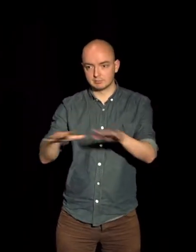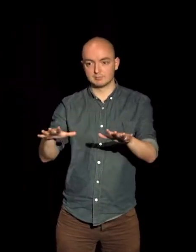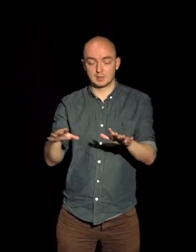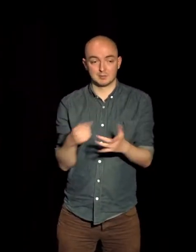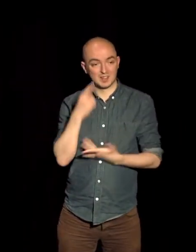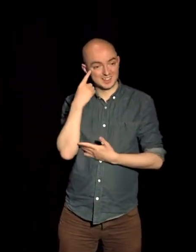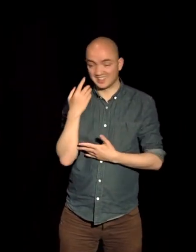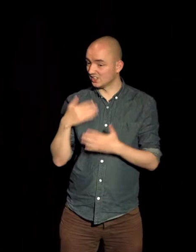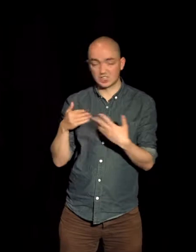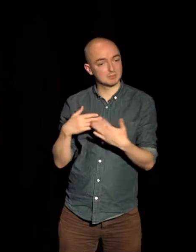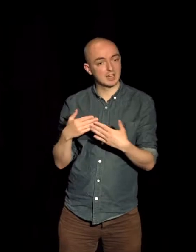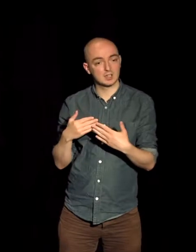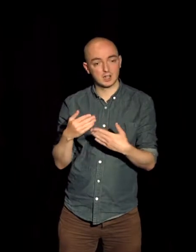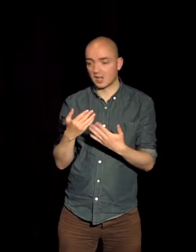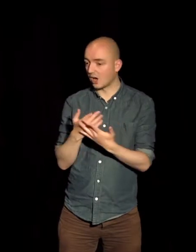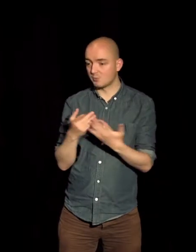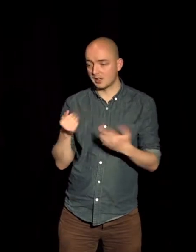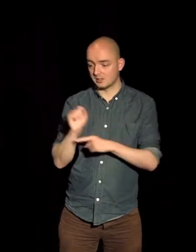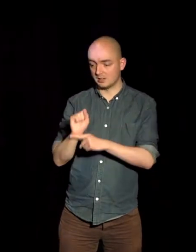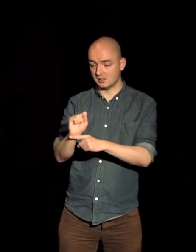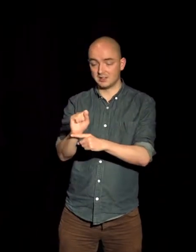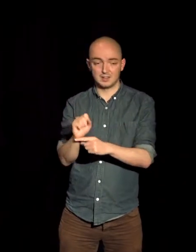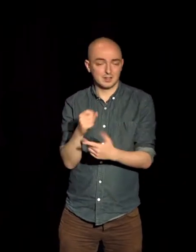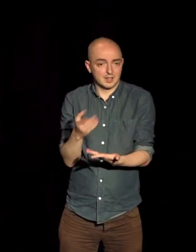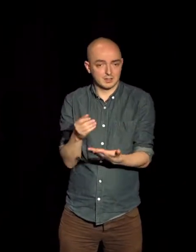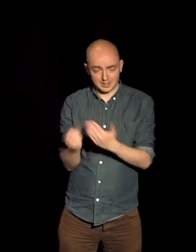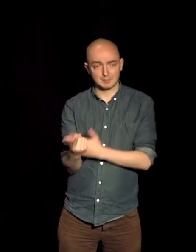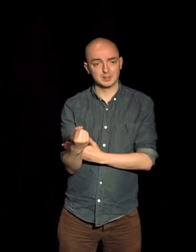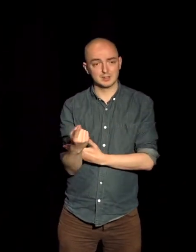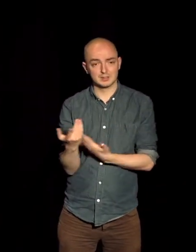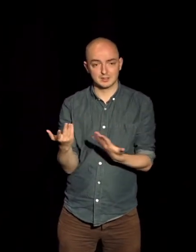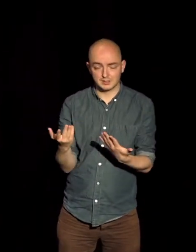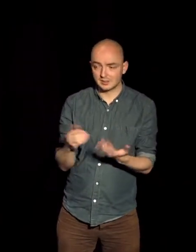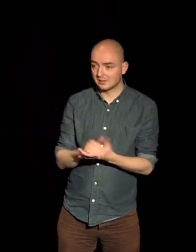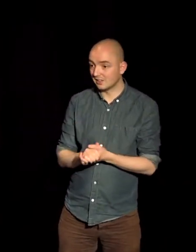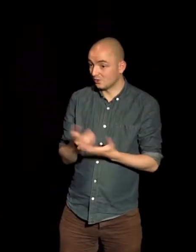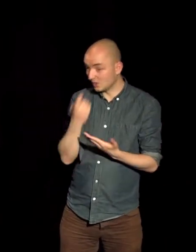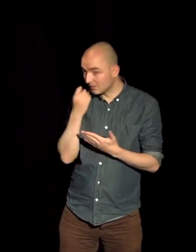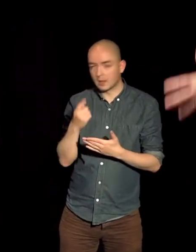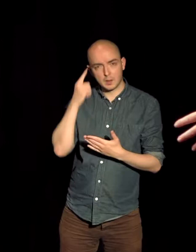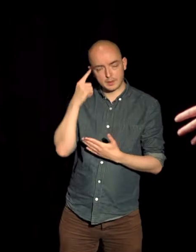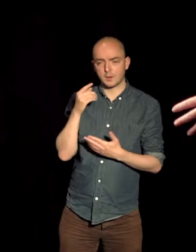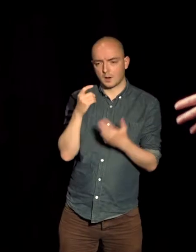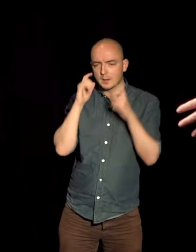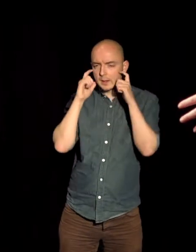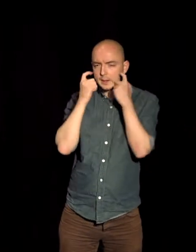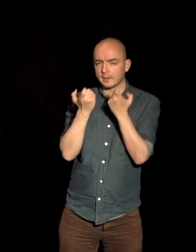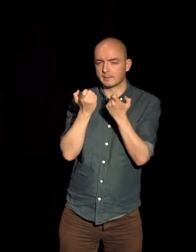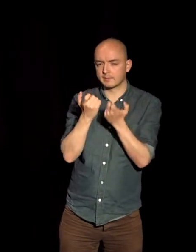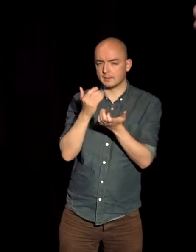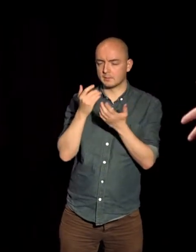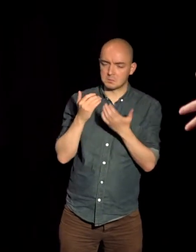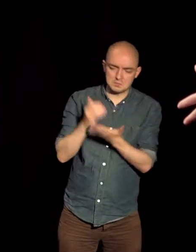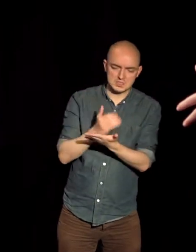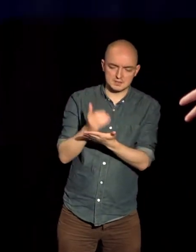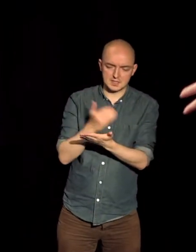no matter how many fail-safes you put in, you study your system, you're trying to be as careful as possible, you see a possible problem, you